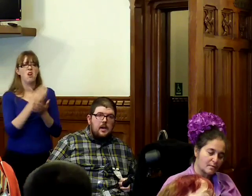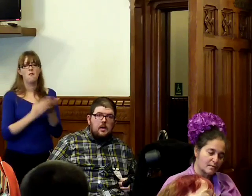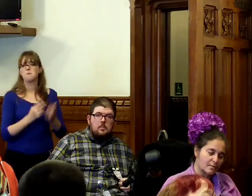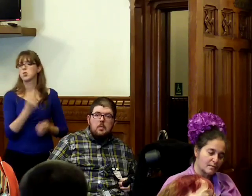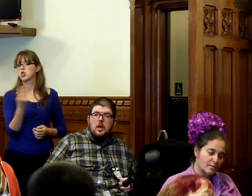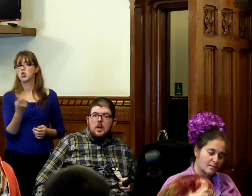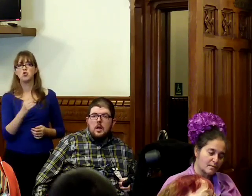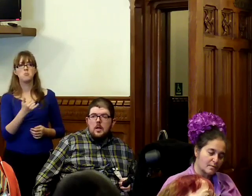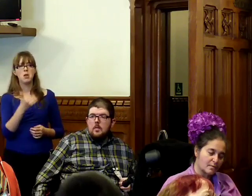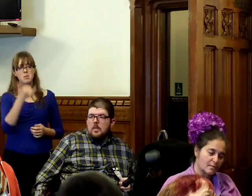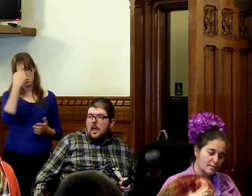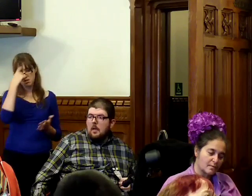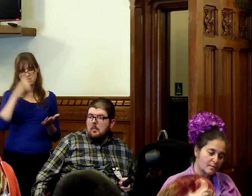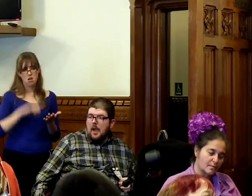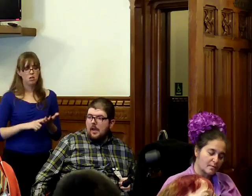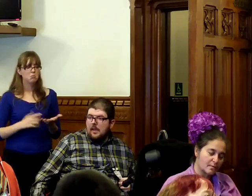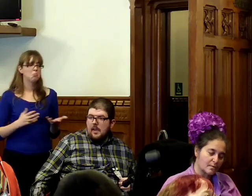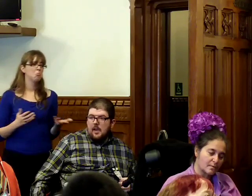something,